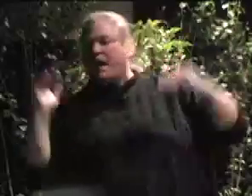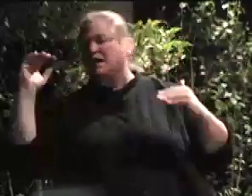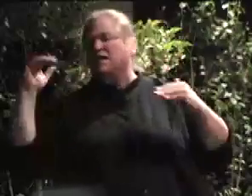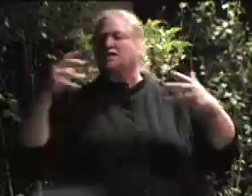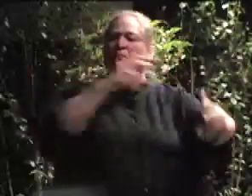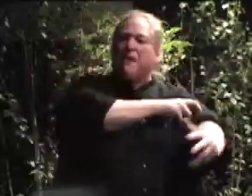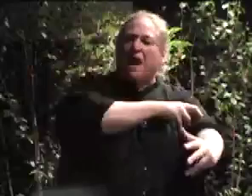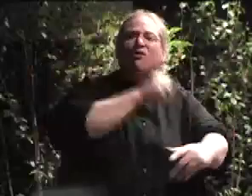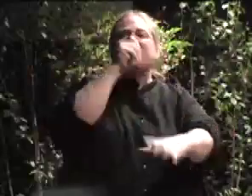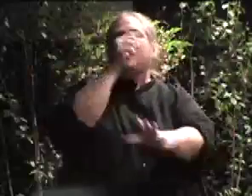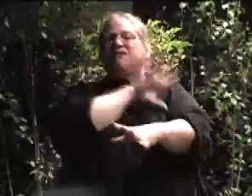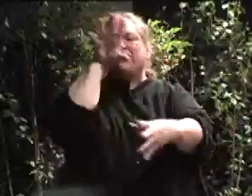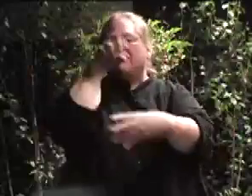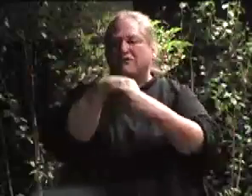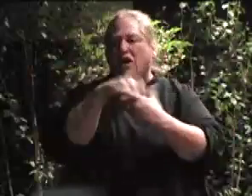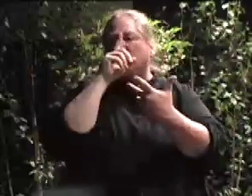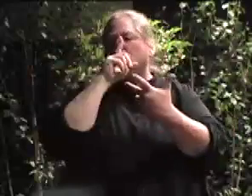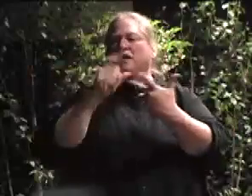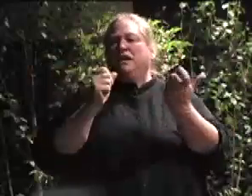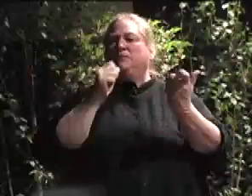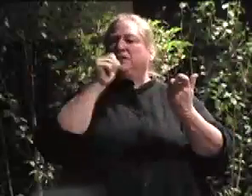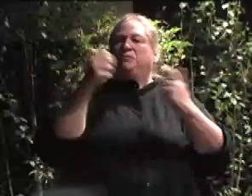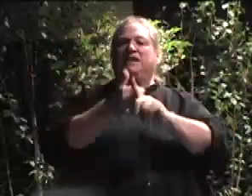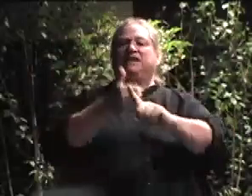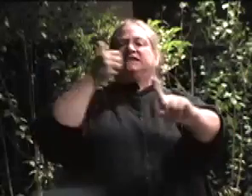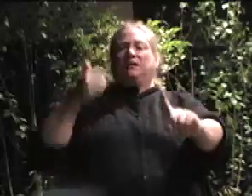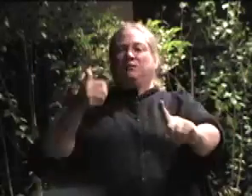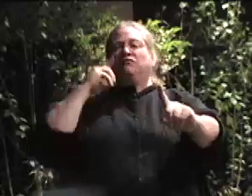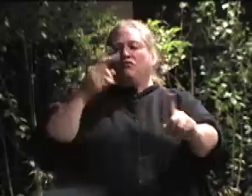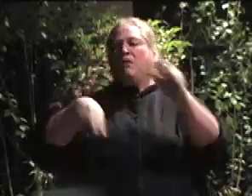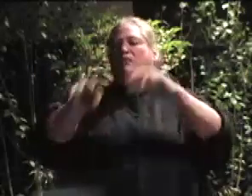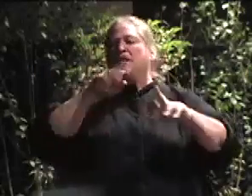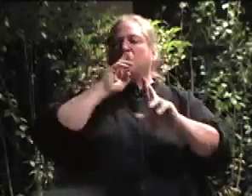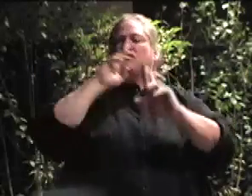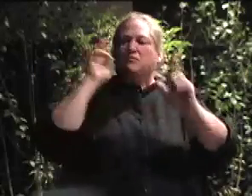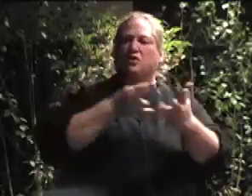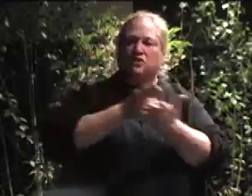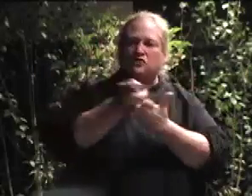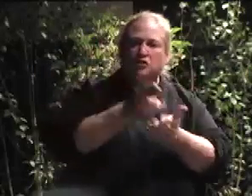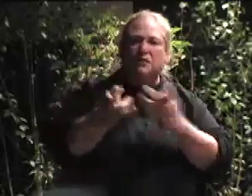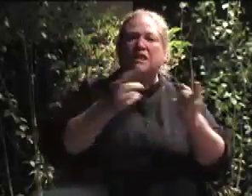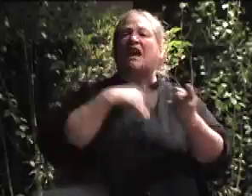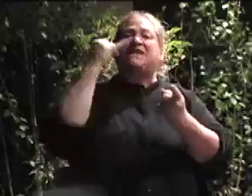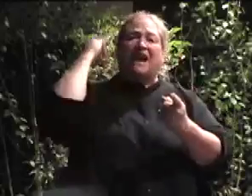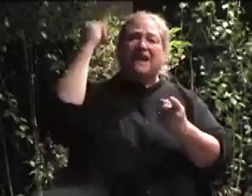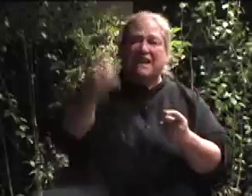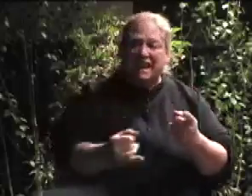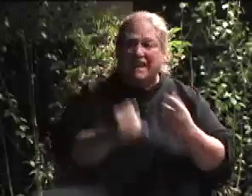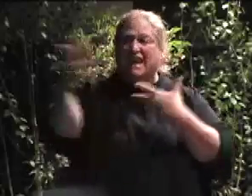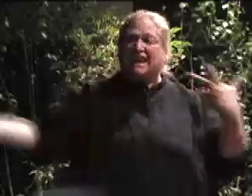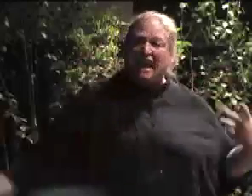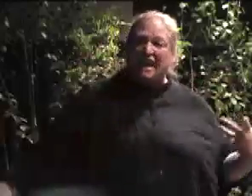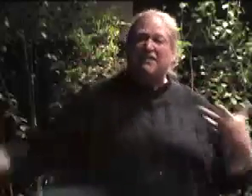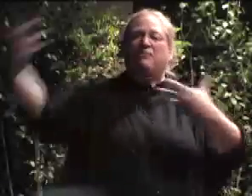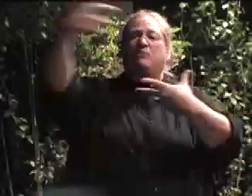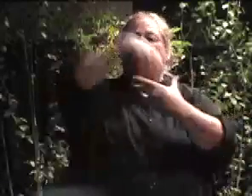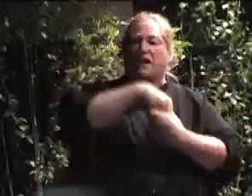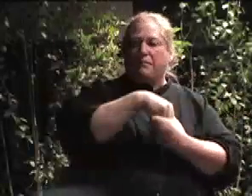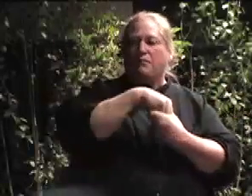Not to be a party to the parties, but to be apart from them. And the idea that they have imported this embedding